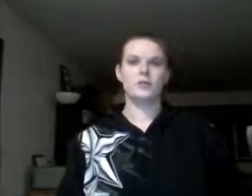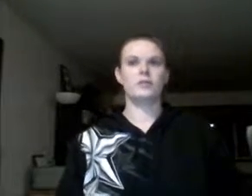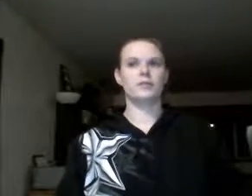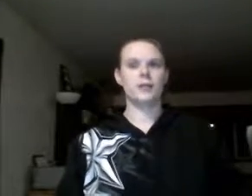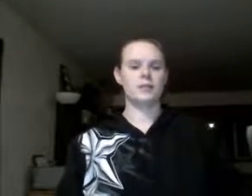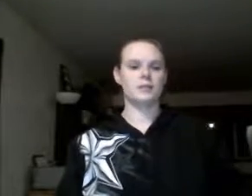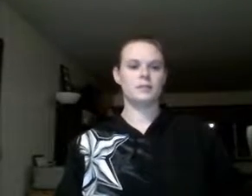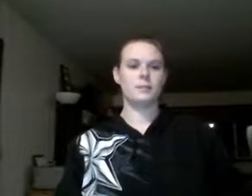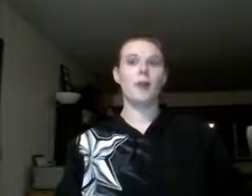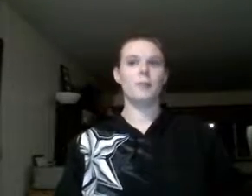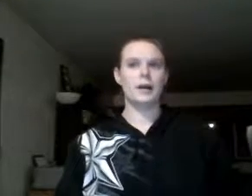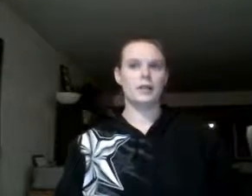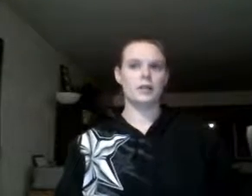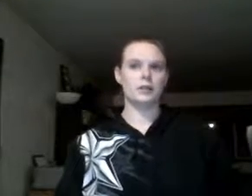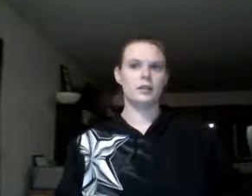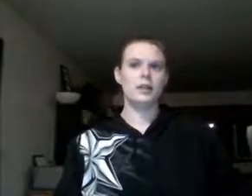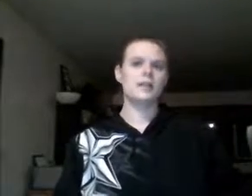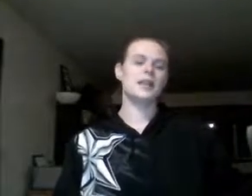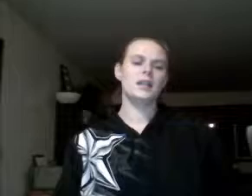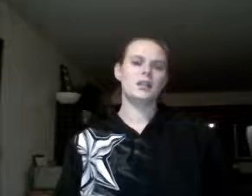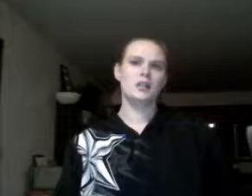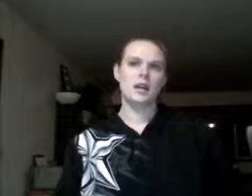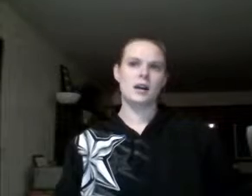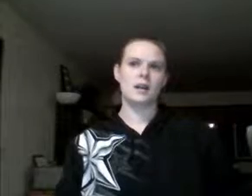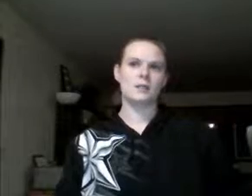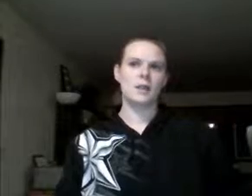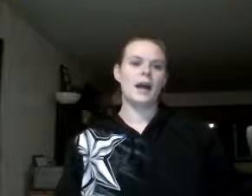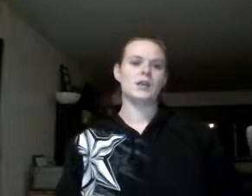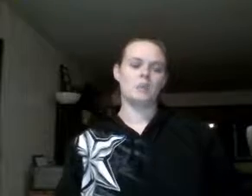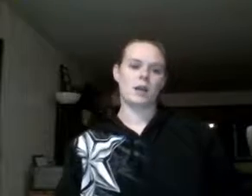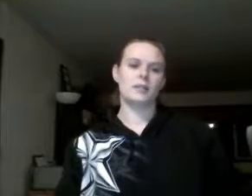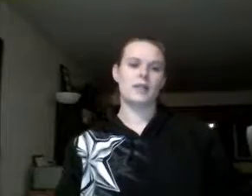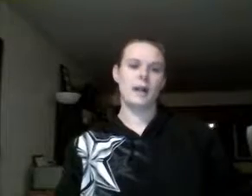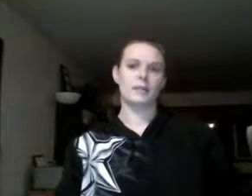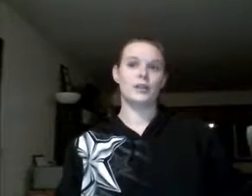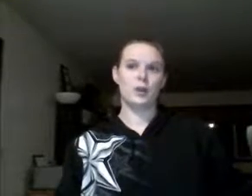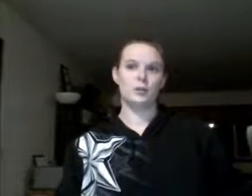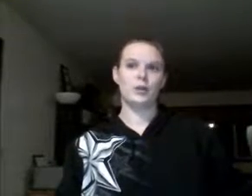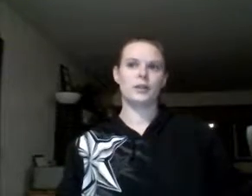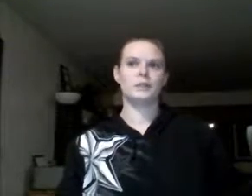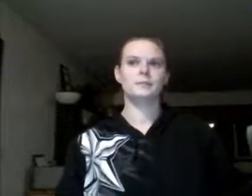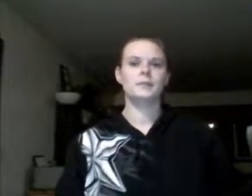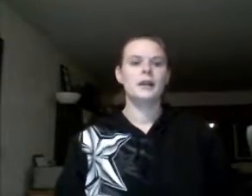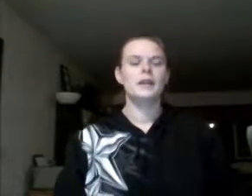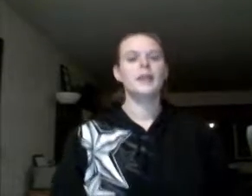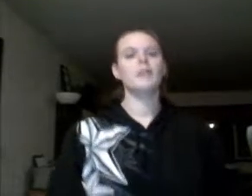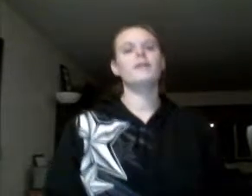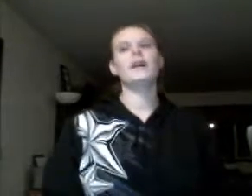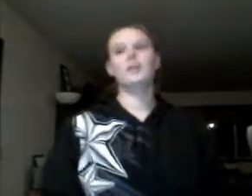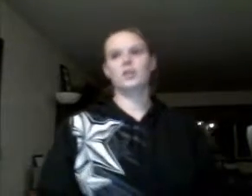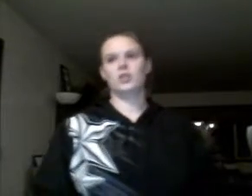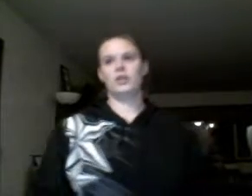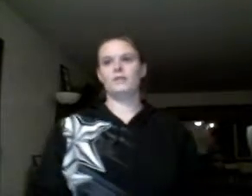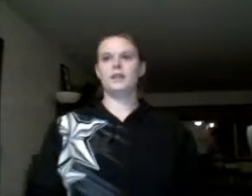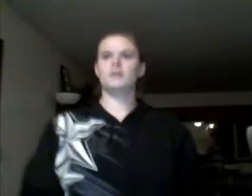of lists, a binder, taking your time, as well as having your notebook. Take advantage of these